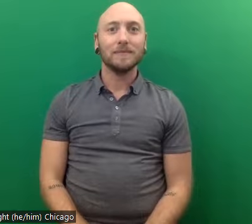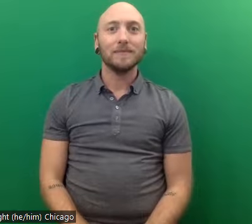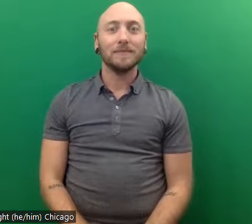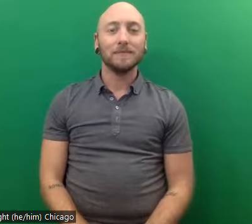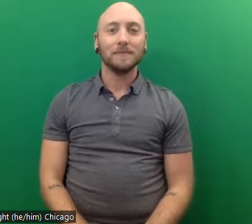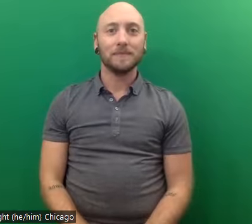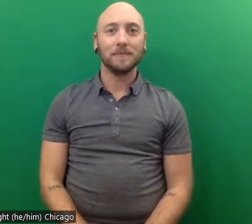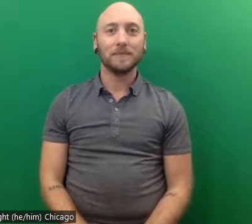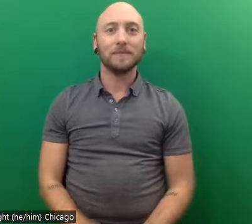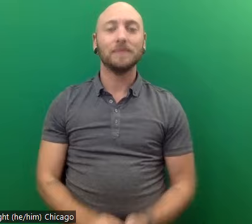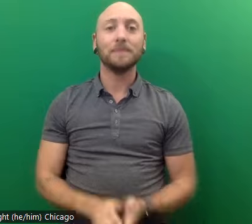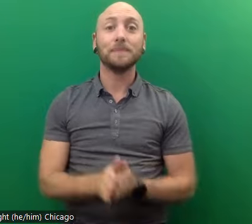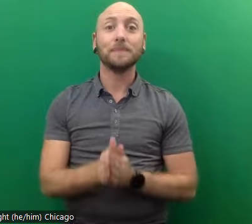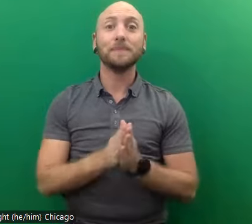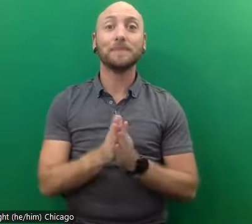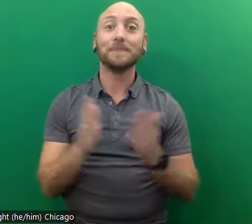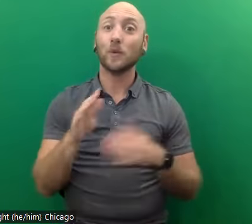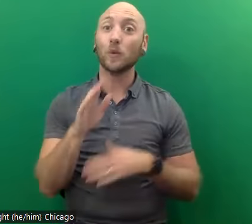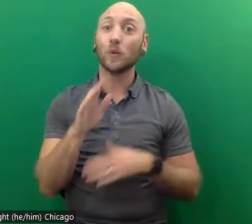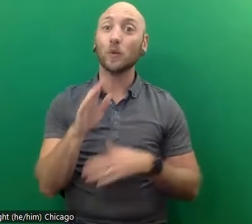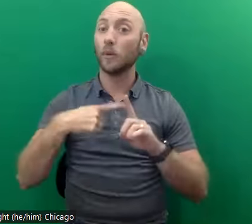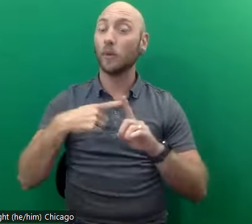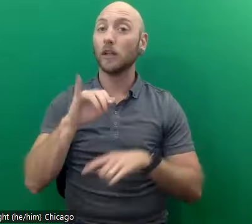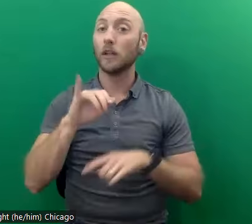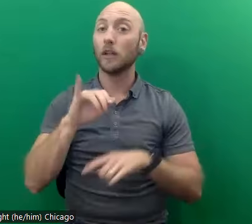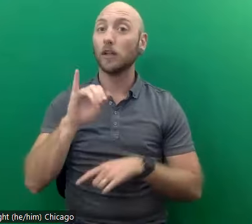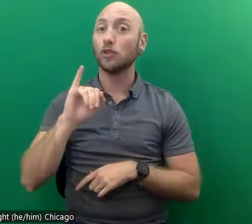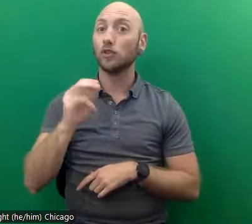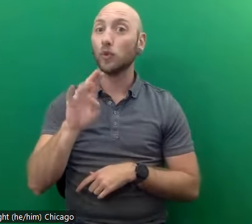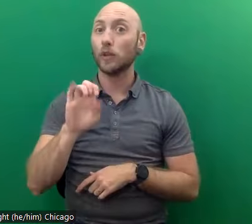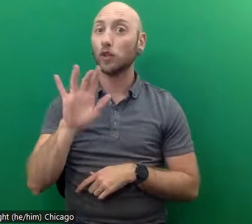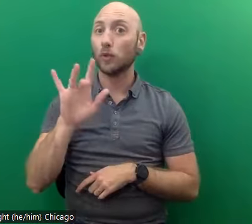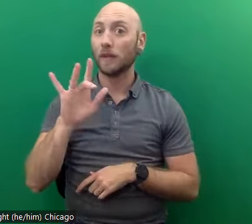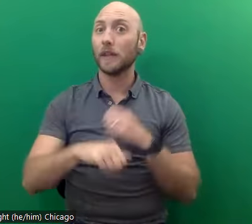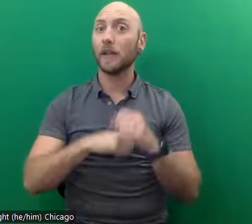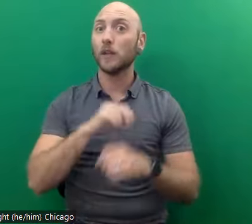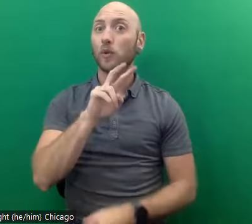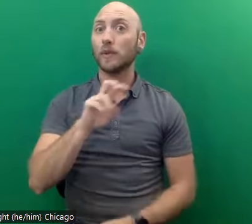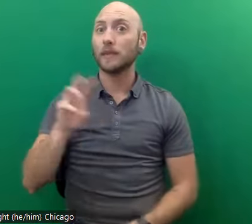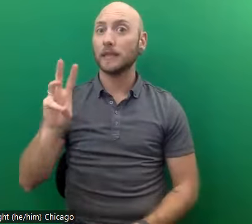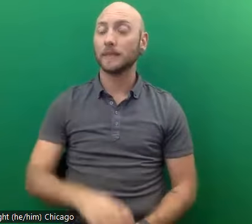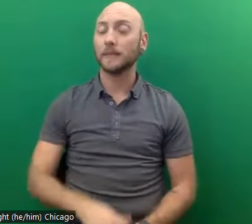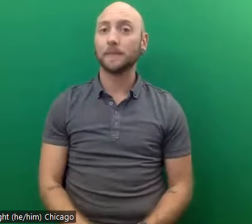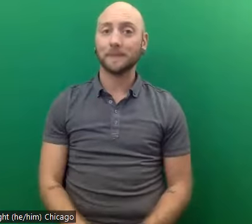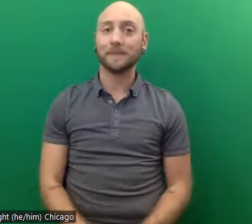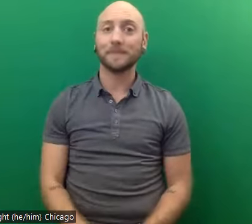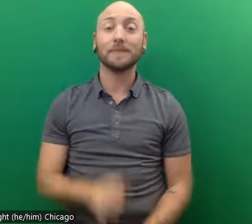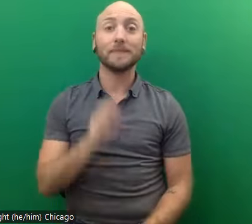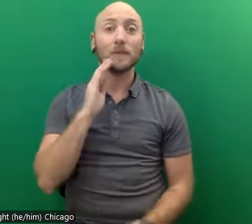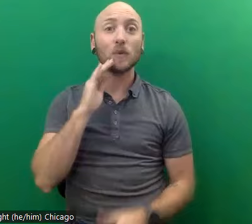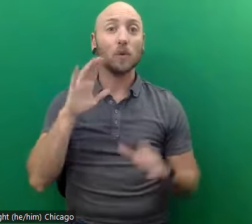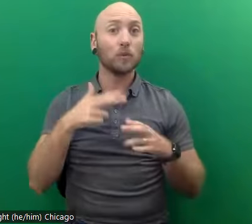My sober date is June 25th, 2006. My home group is